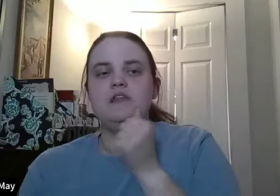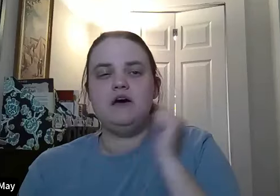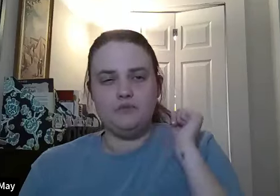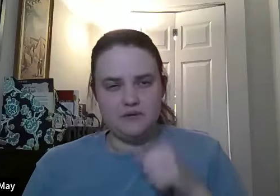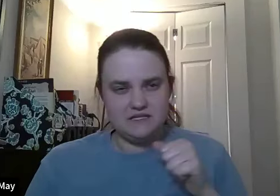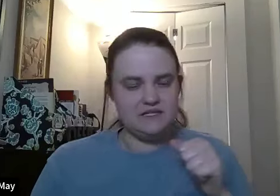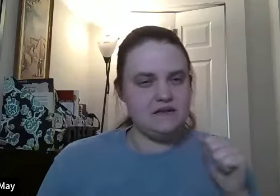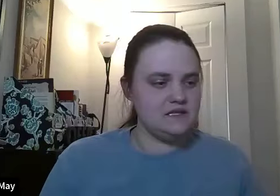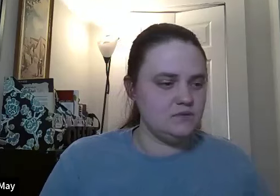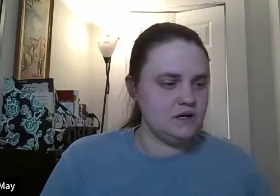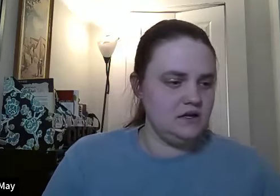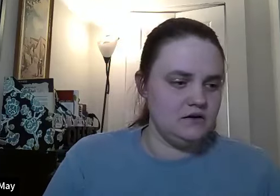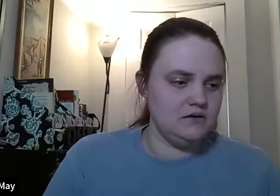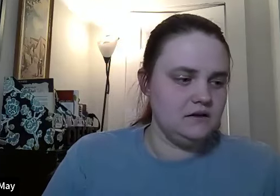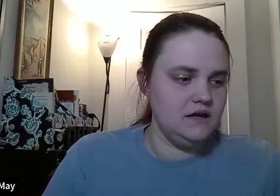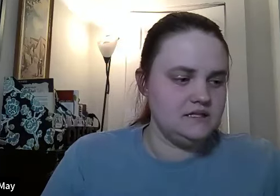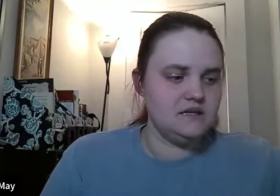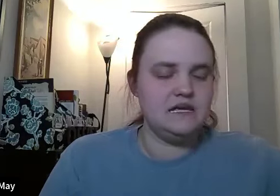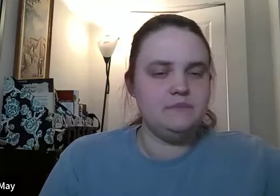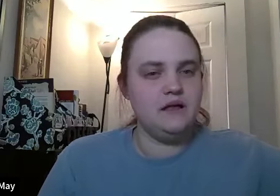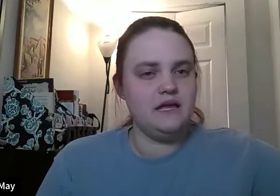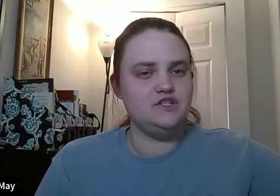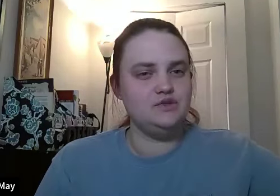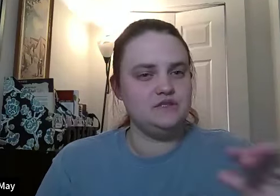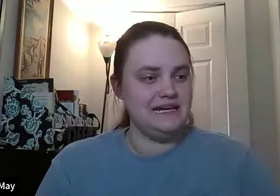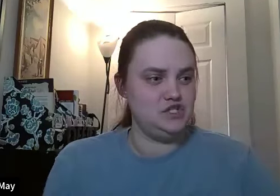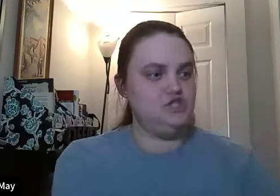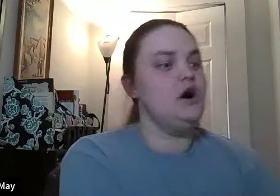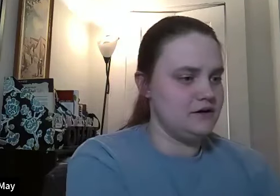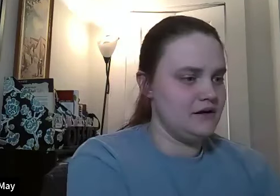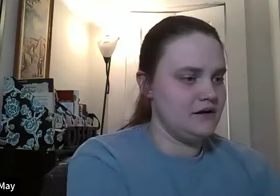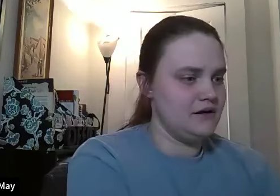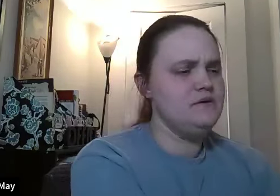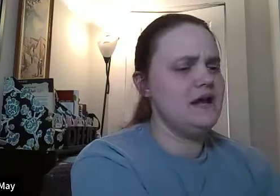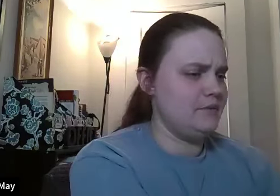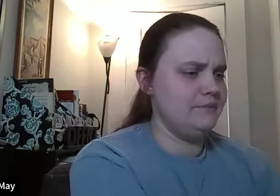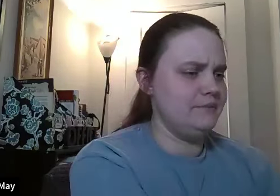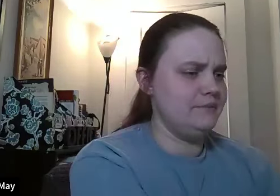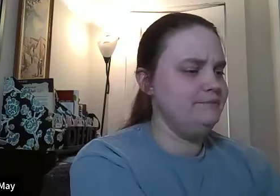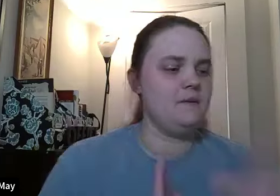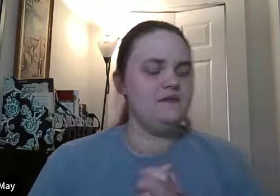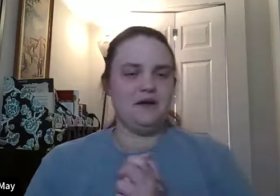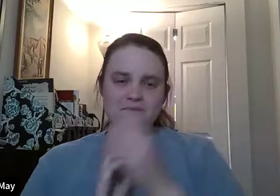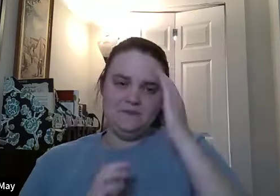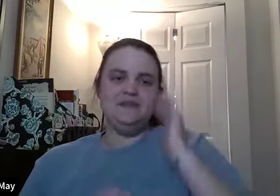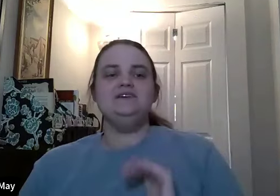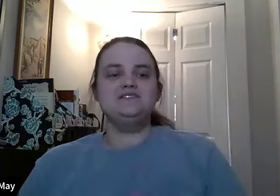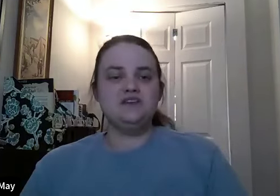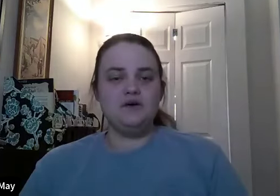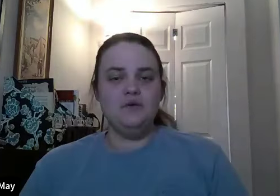Now, the reason we signed these right here is because they play into son and daughter. I knew that was going to happen. Okay, there we go.